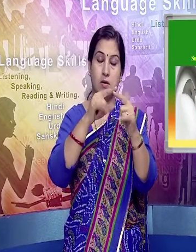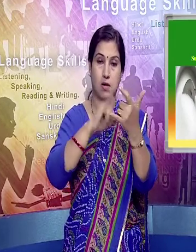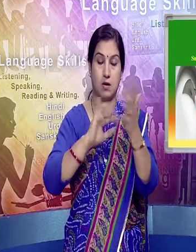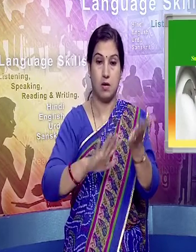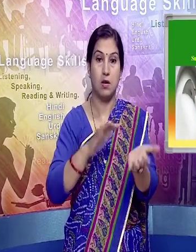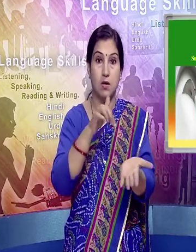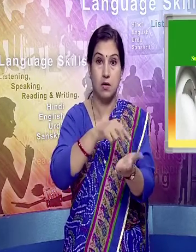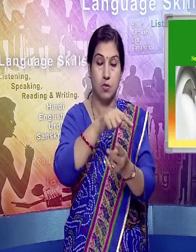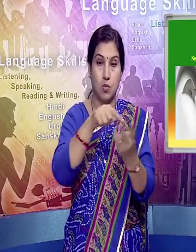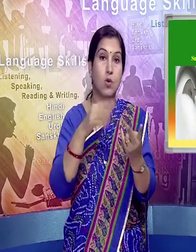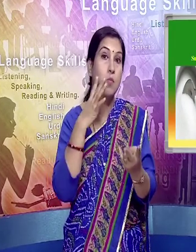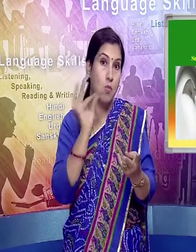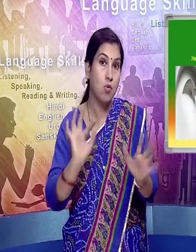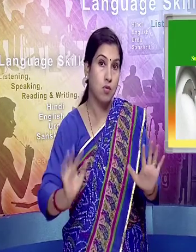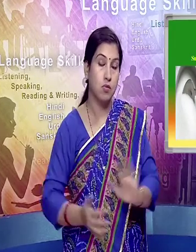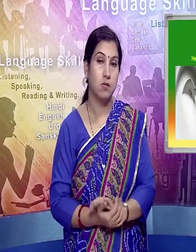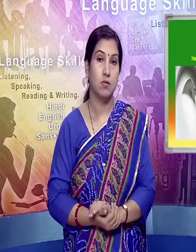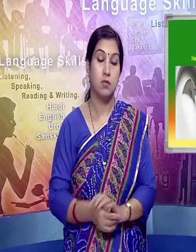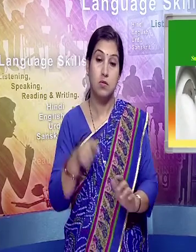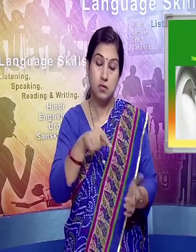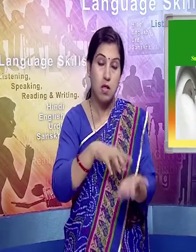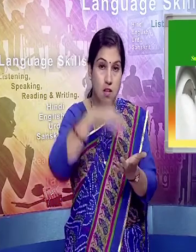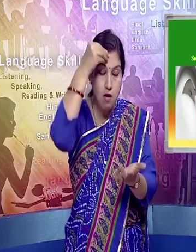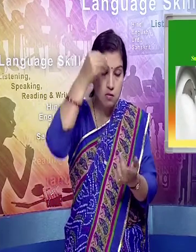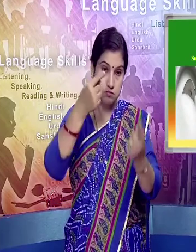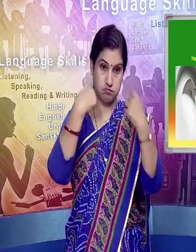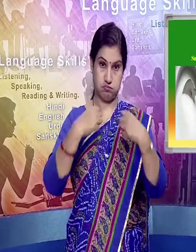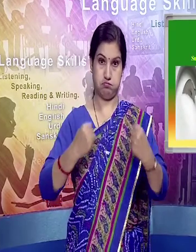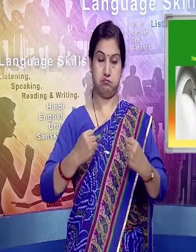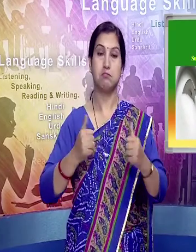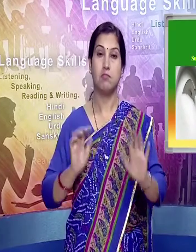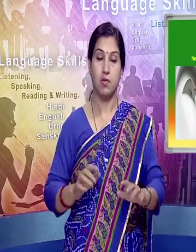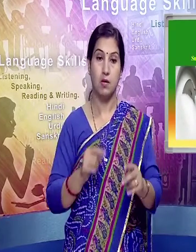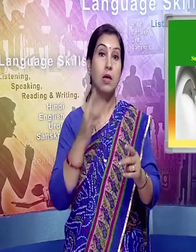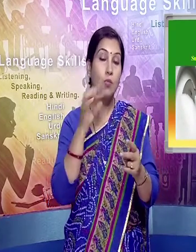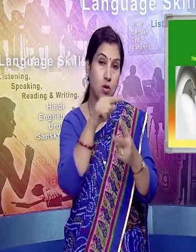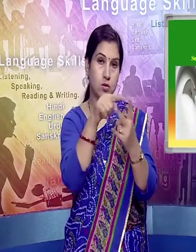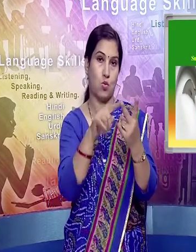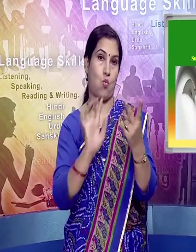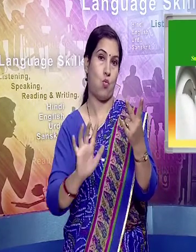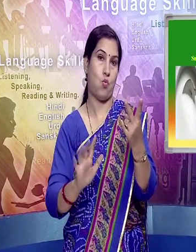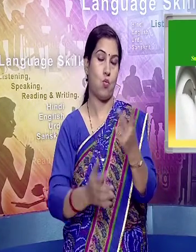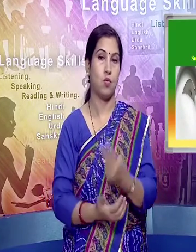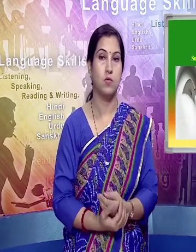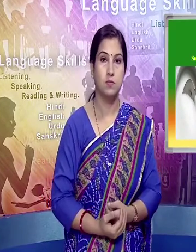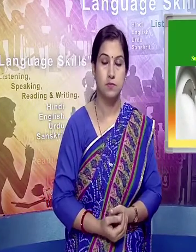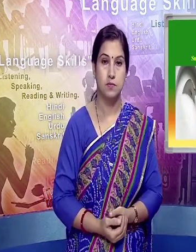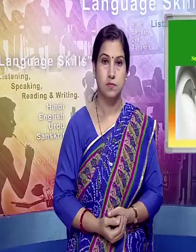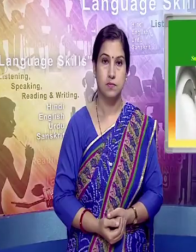learn to be healthy. There are 2 types of carbohydrates. One